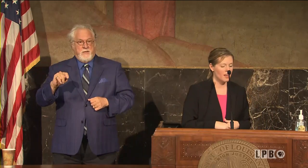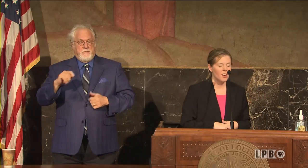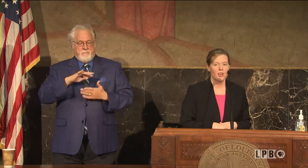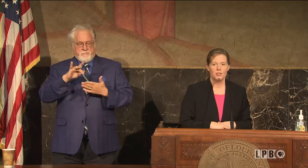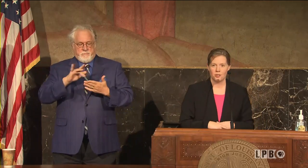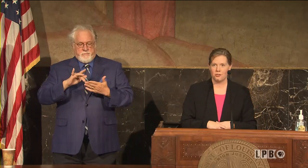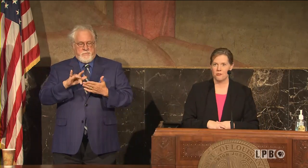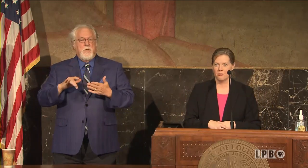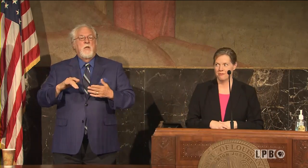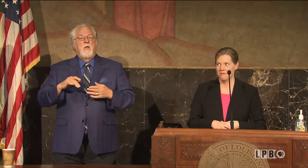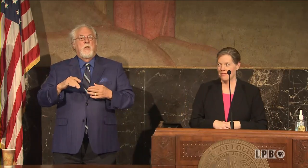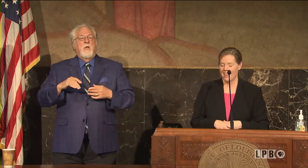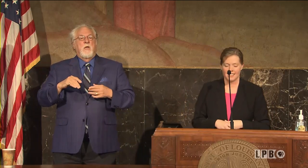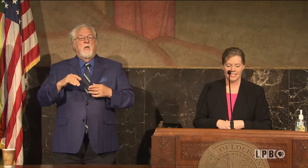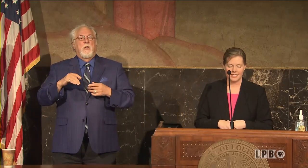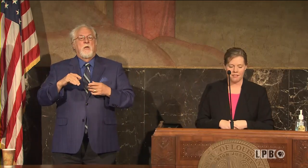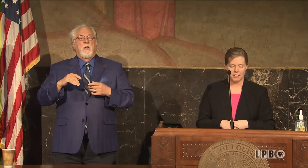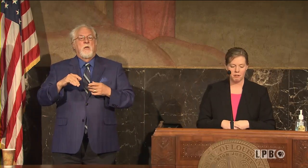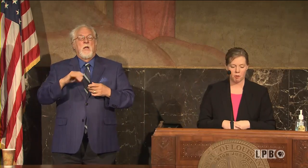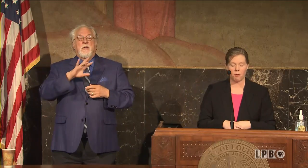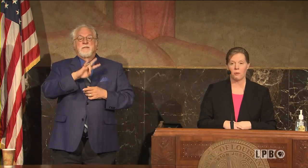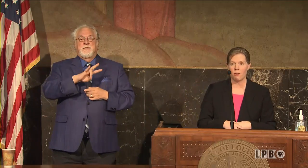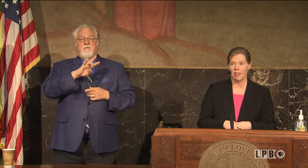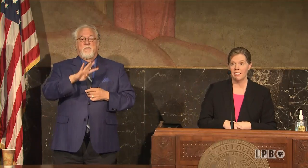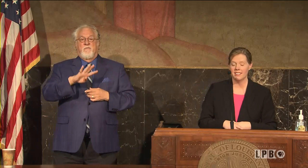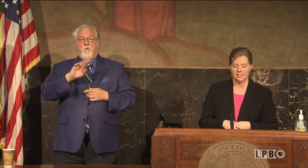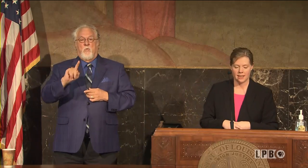REACHOUT, to